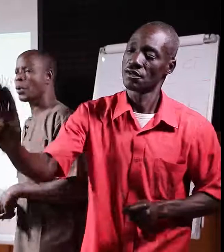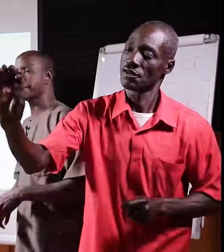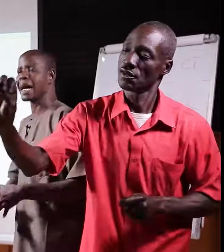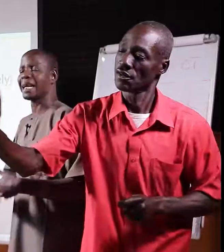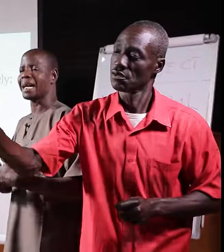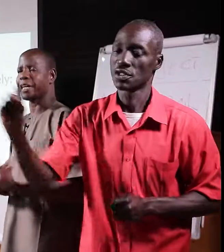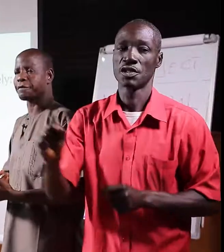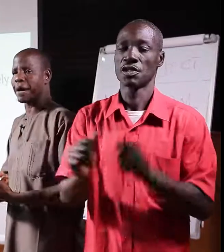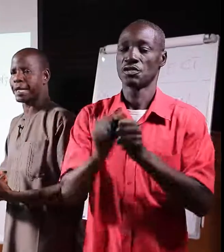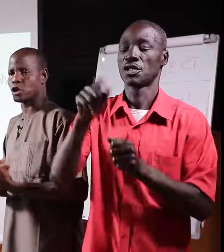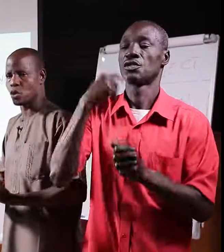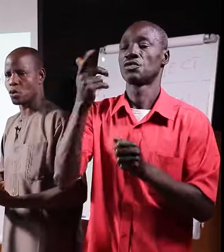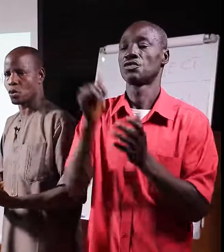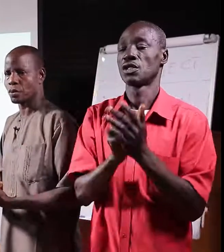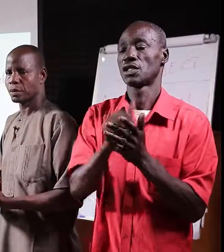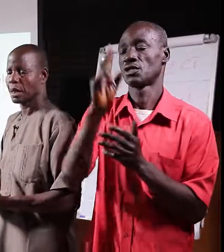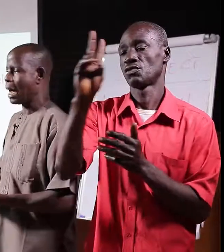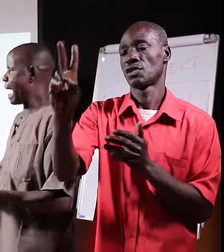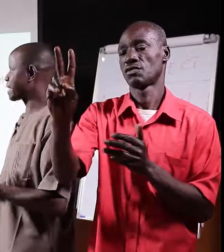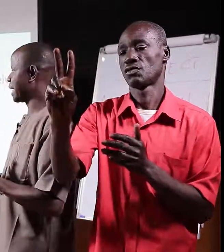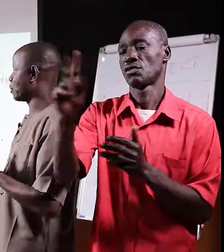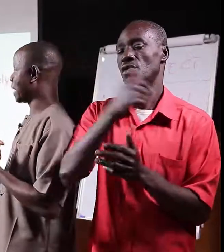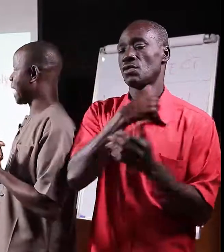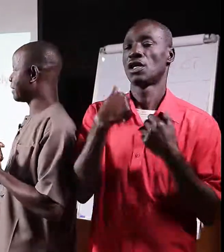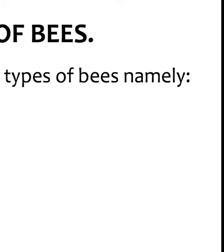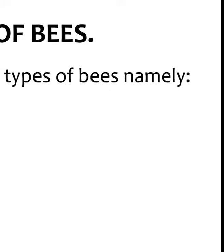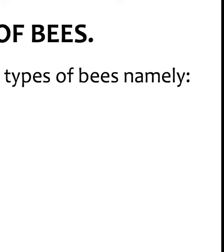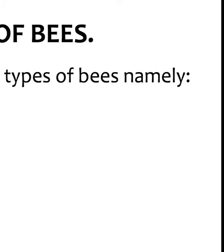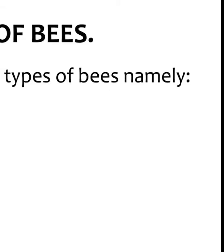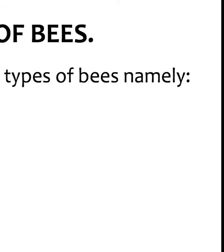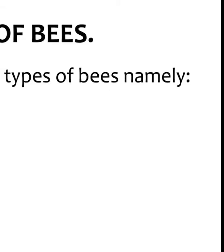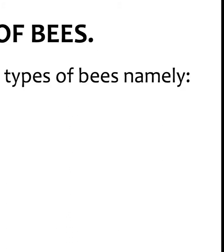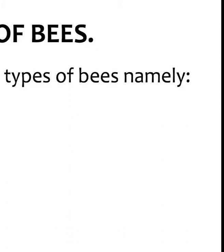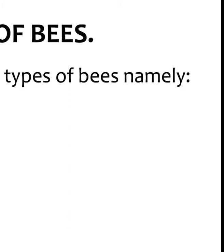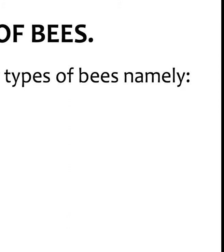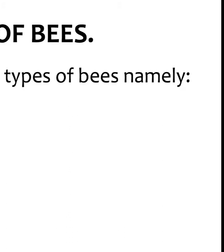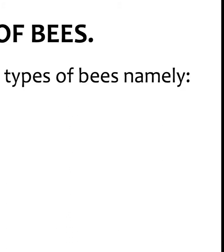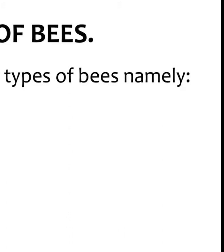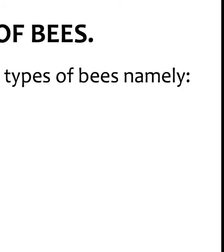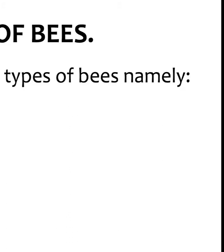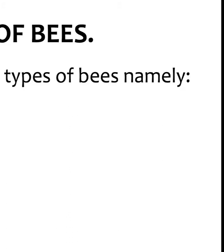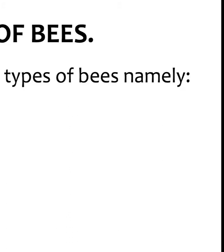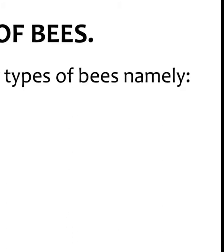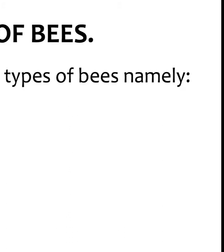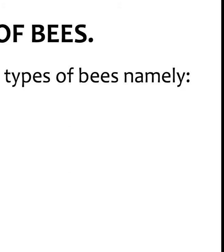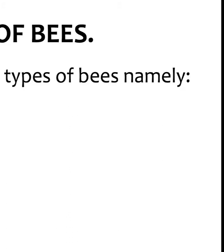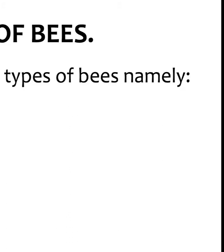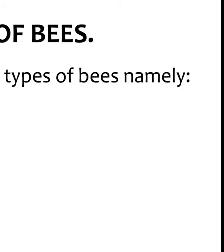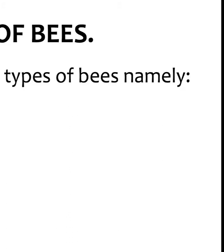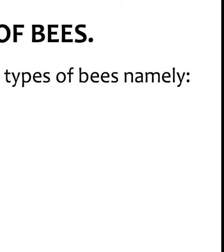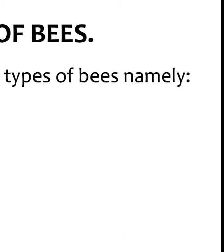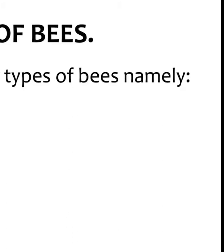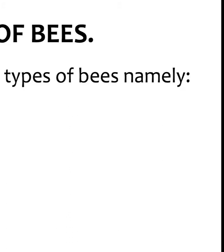In which I identified two. I said we have the indigenous bees and the exotic